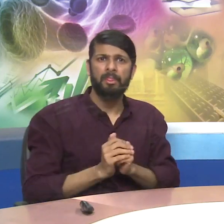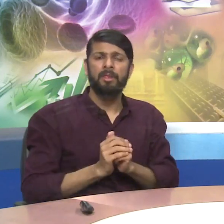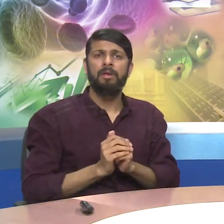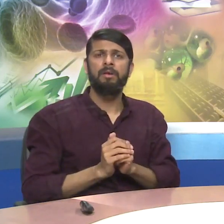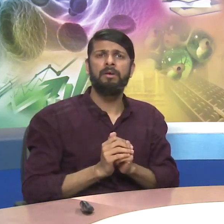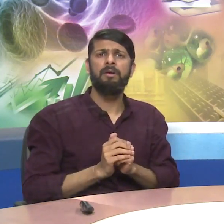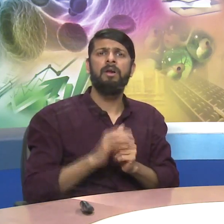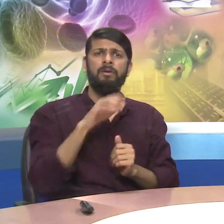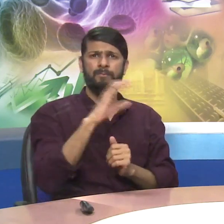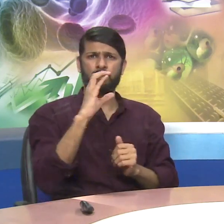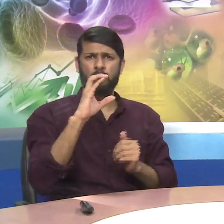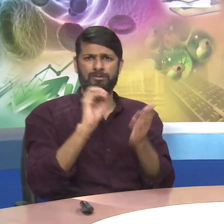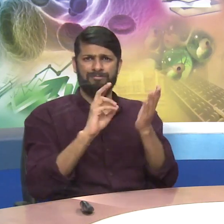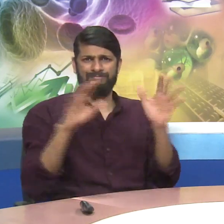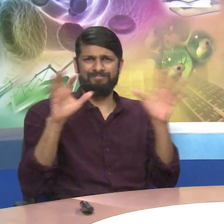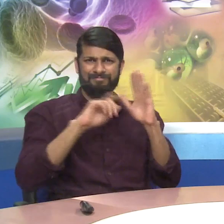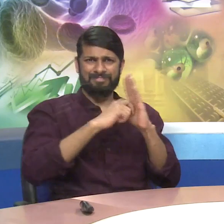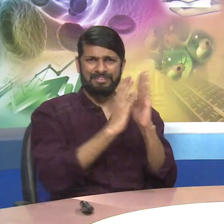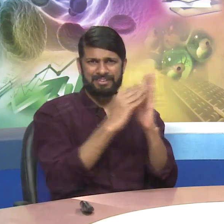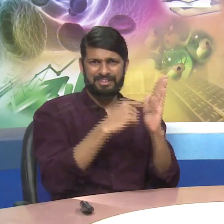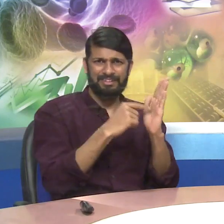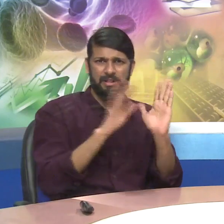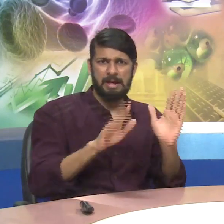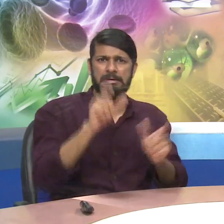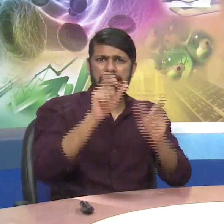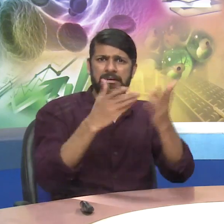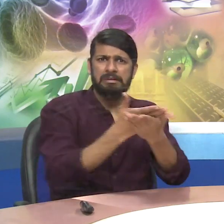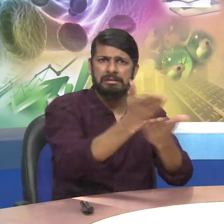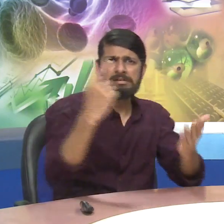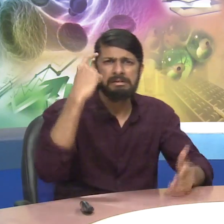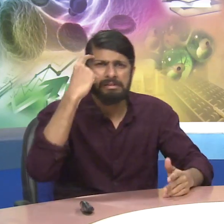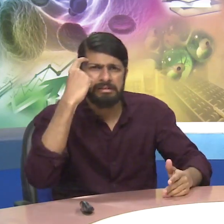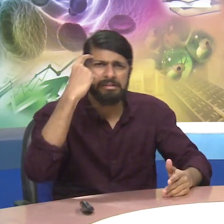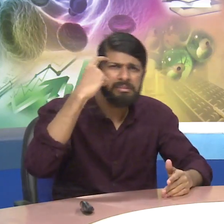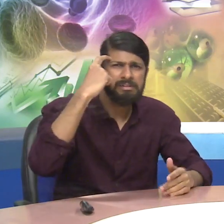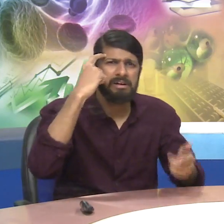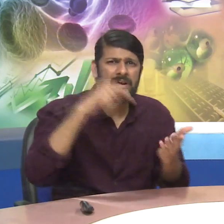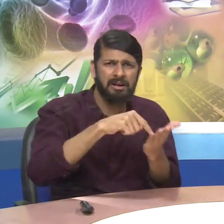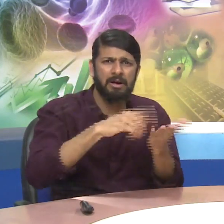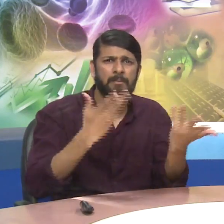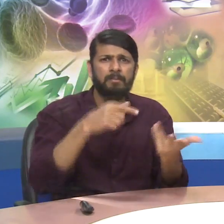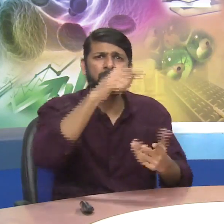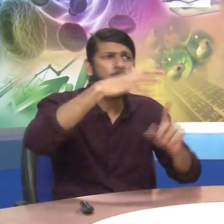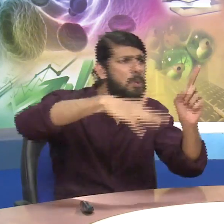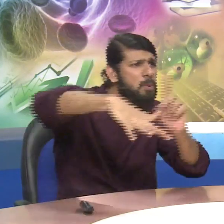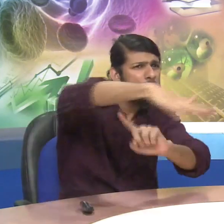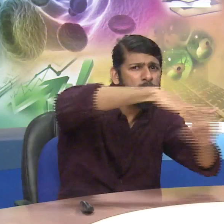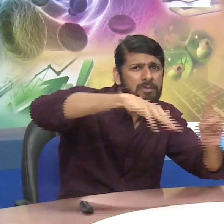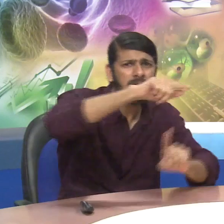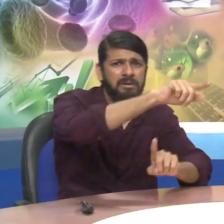Therefore, the framers of the Constitution were concerned about the aspirations of the